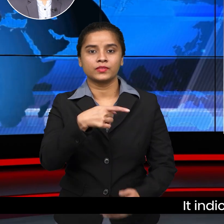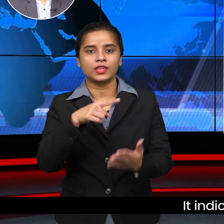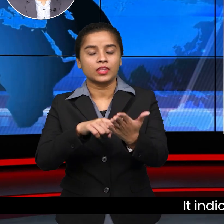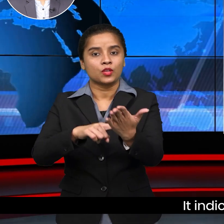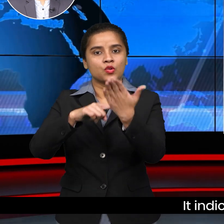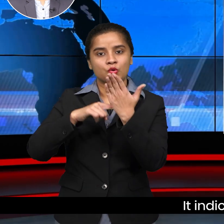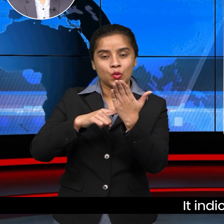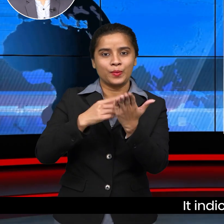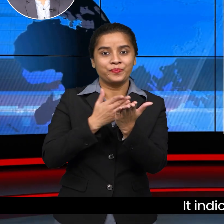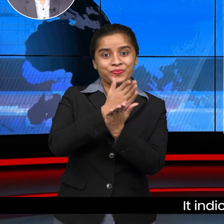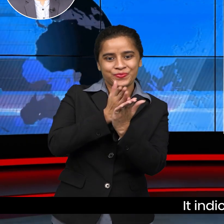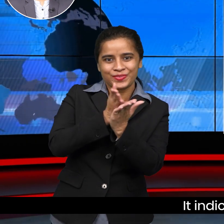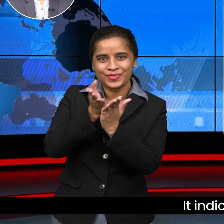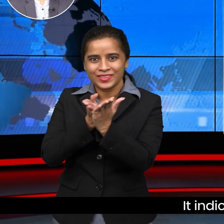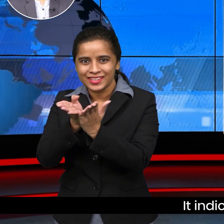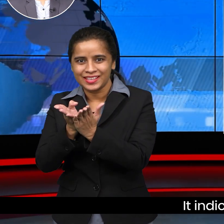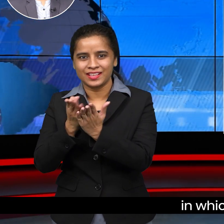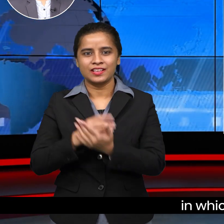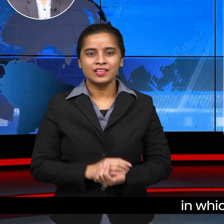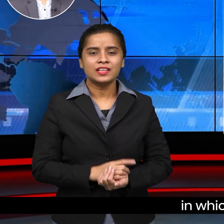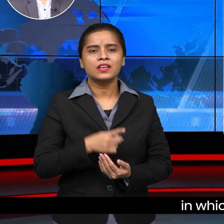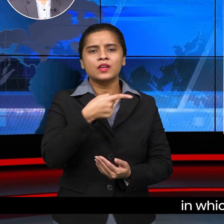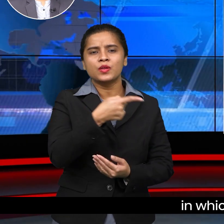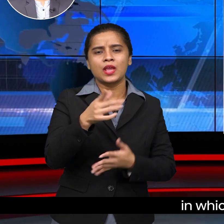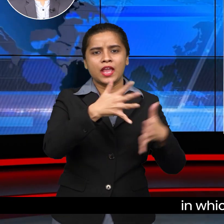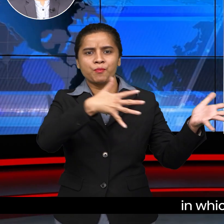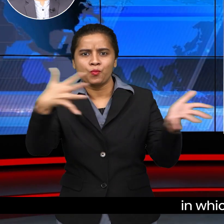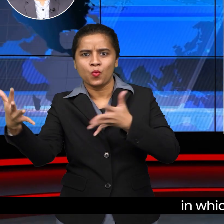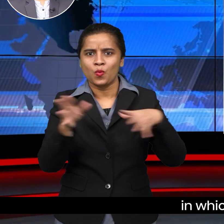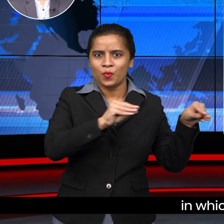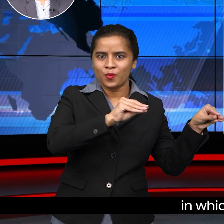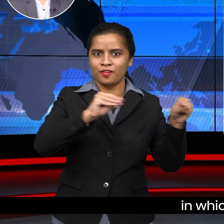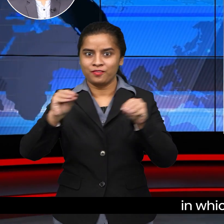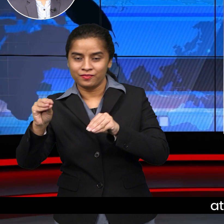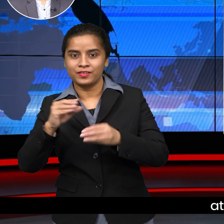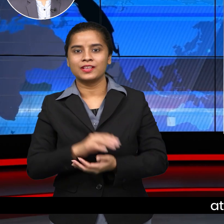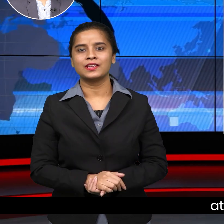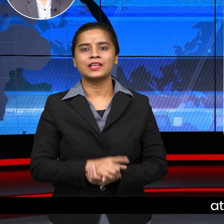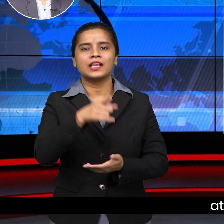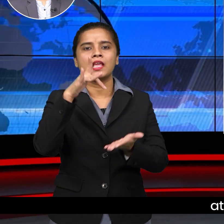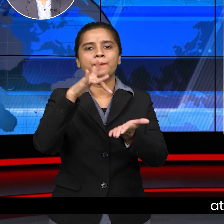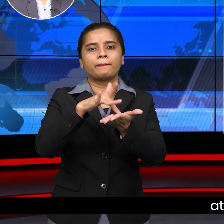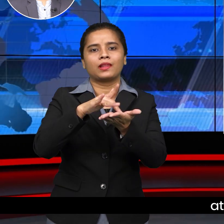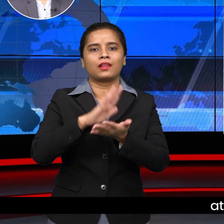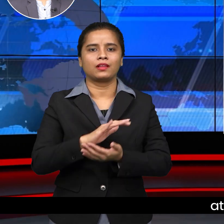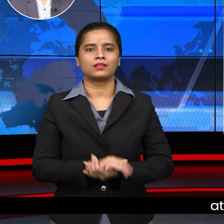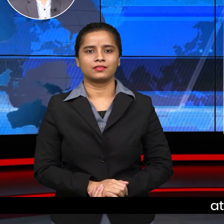It indicates the direction in which the air is moving at that